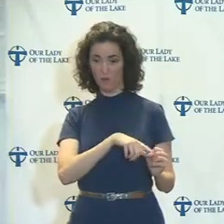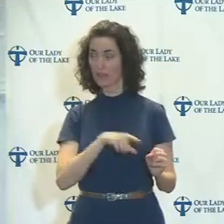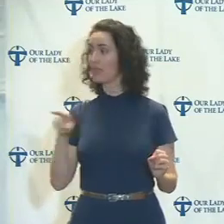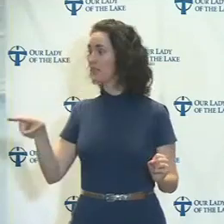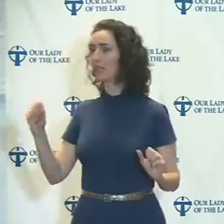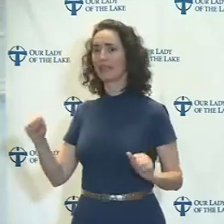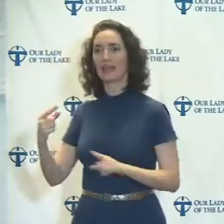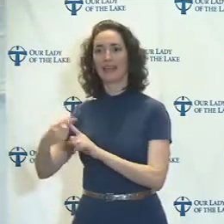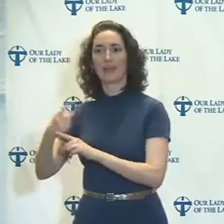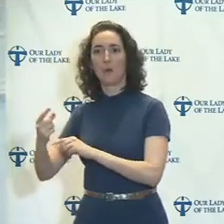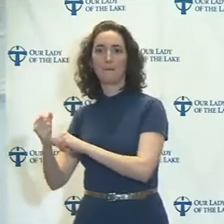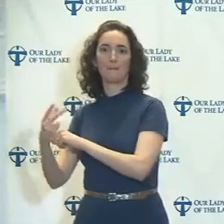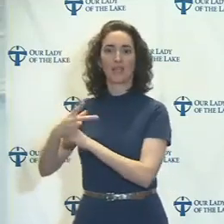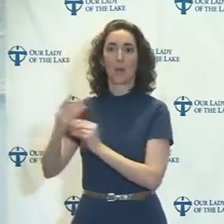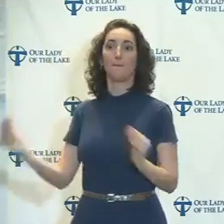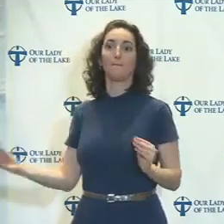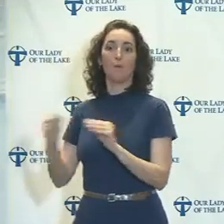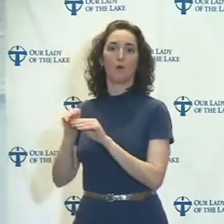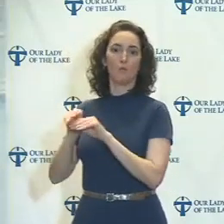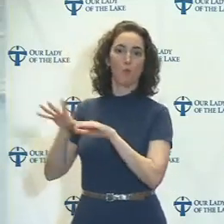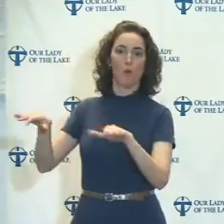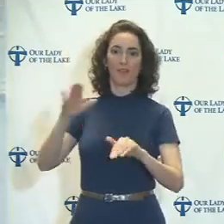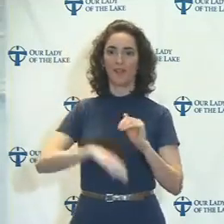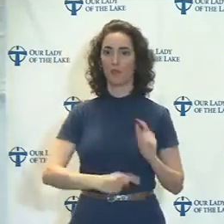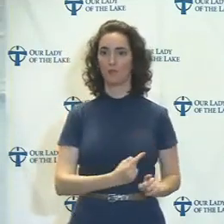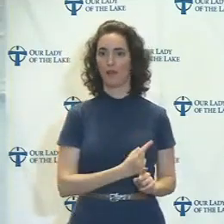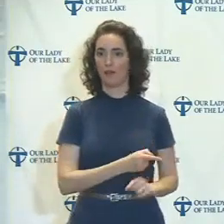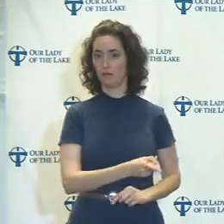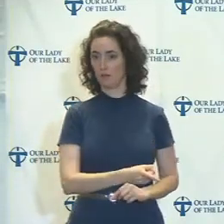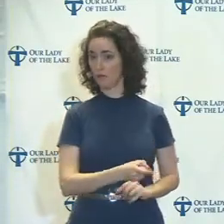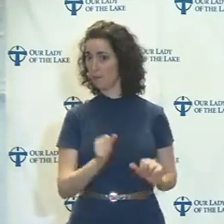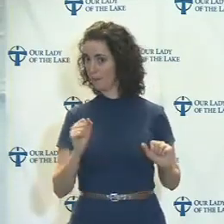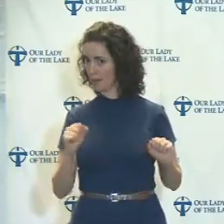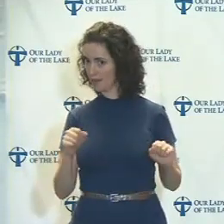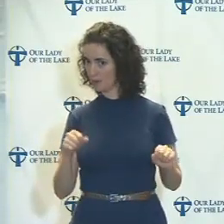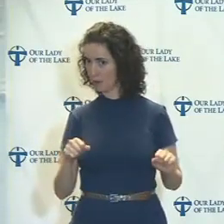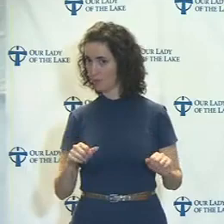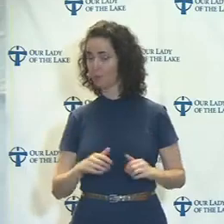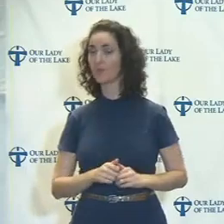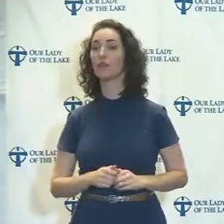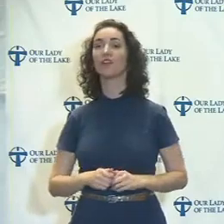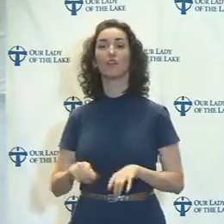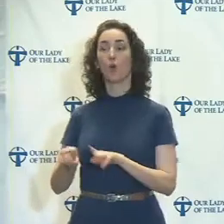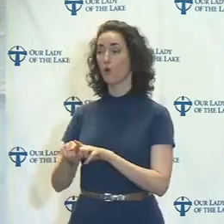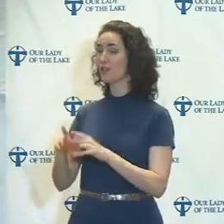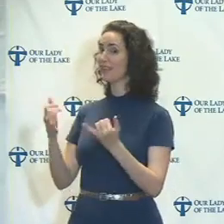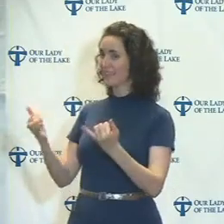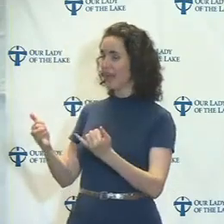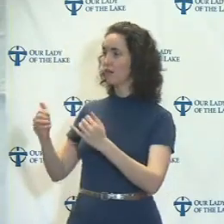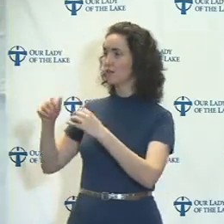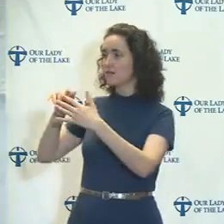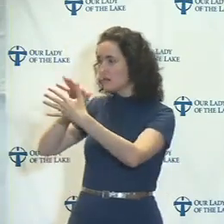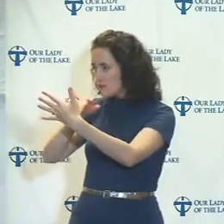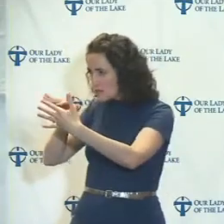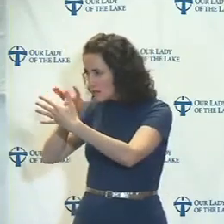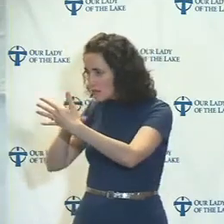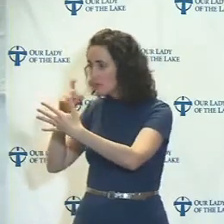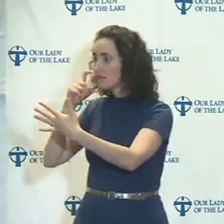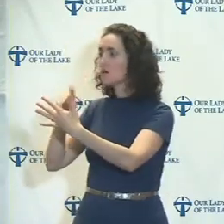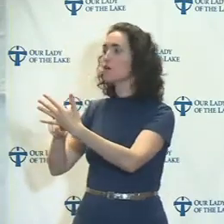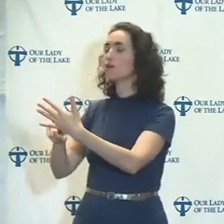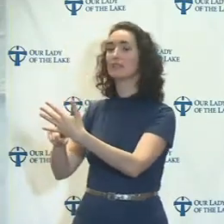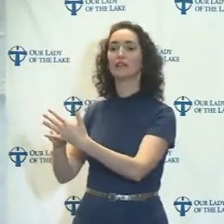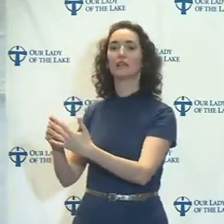country. We also are seeing new evidence that the lethality of that particular strain may